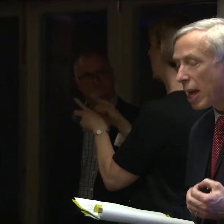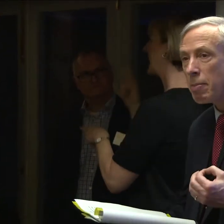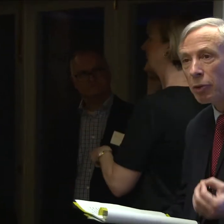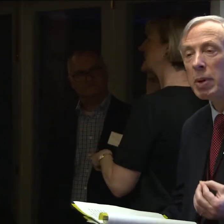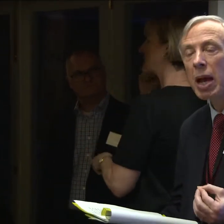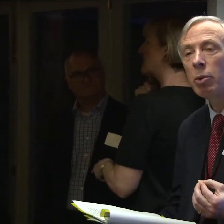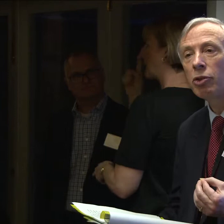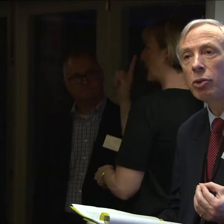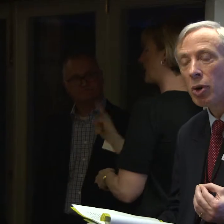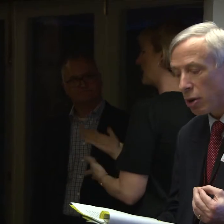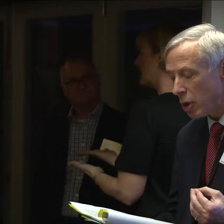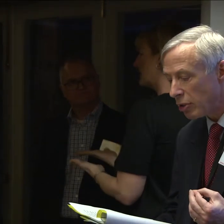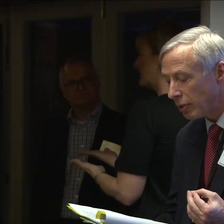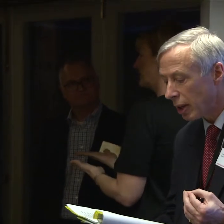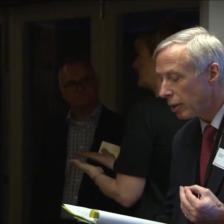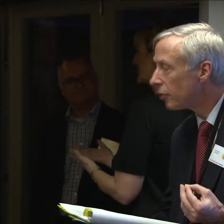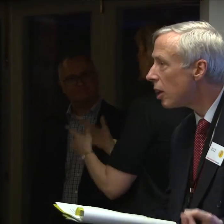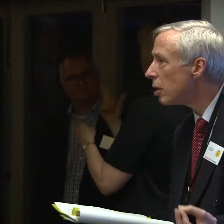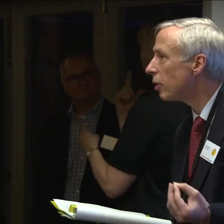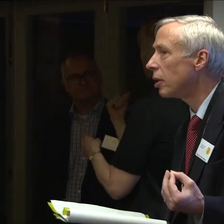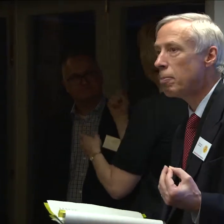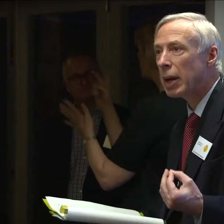They must be able to make progress.